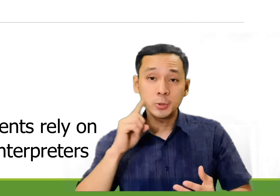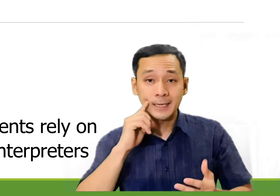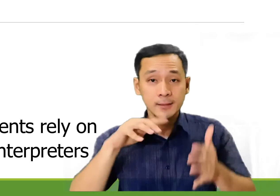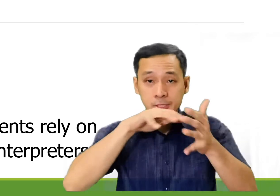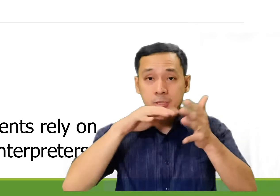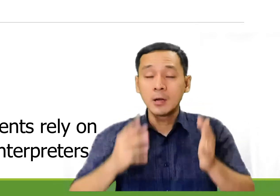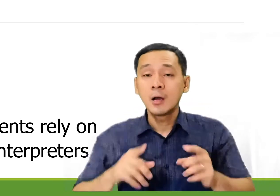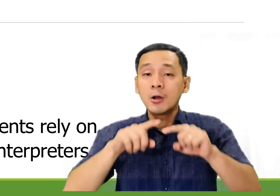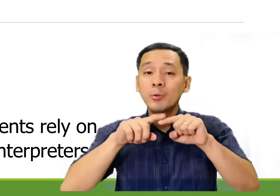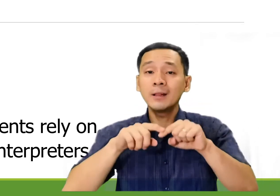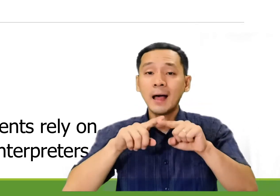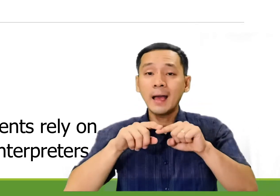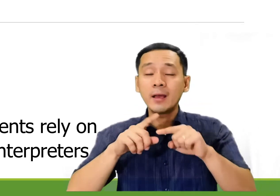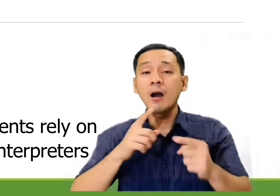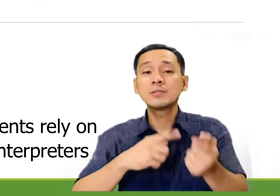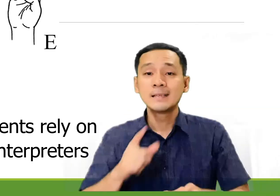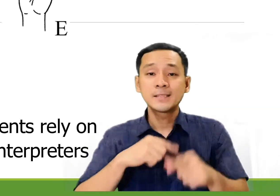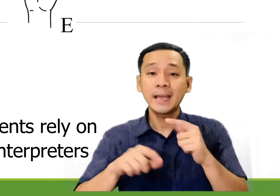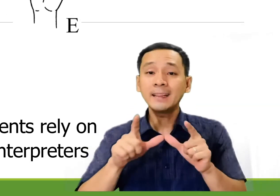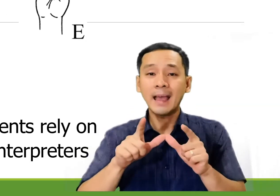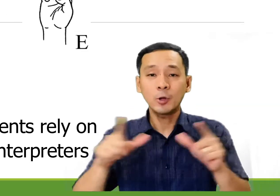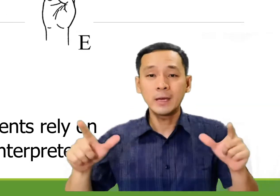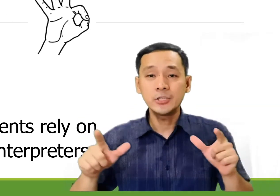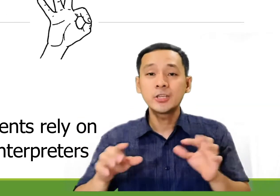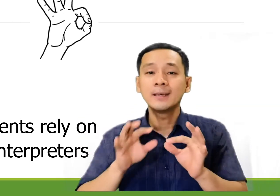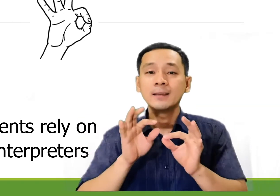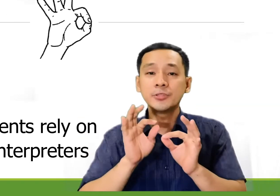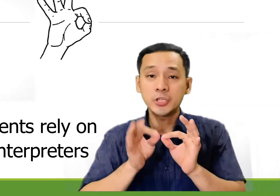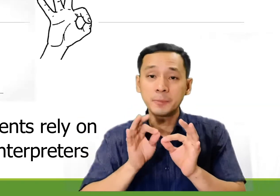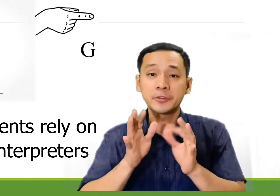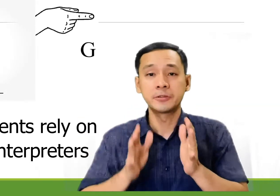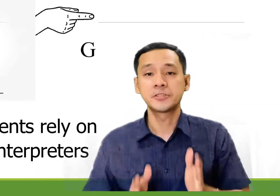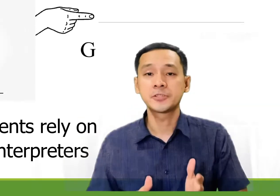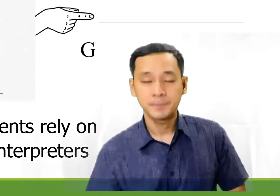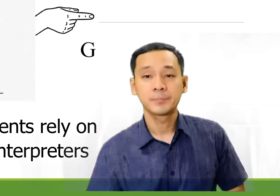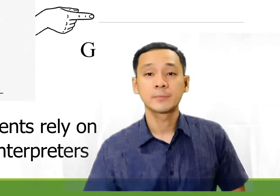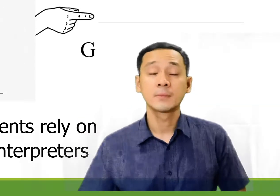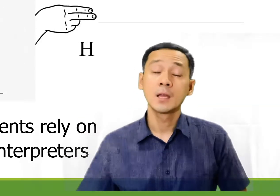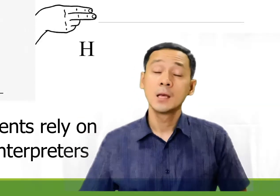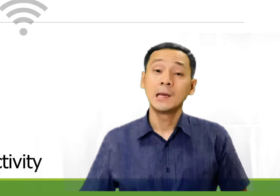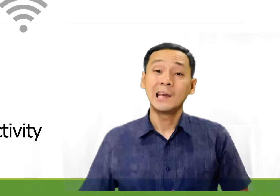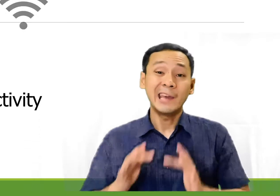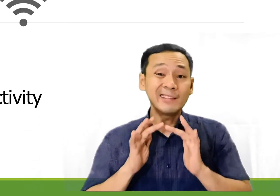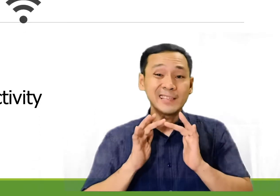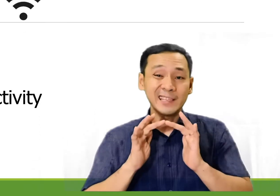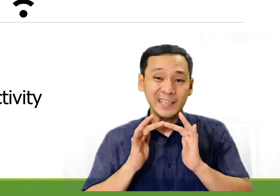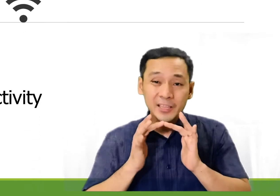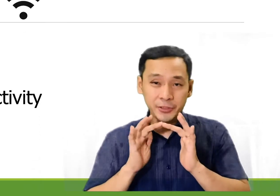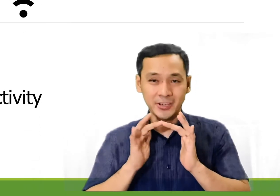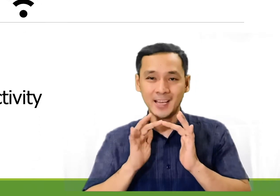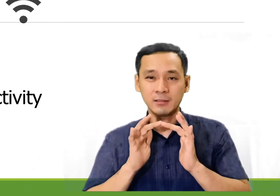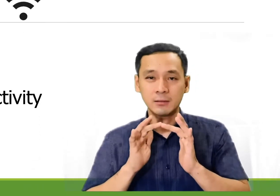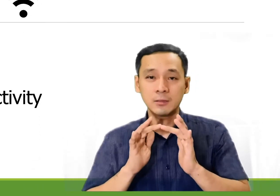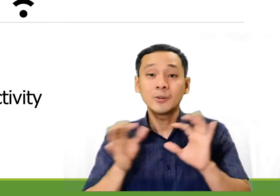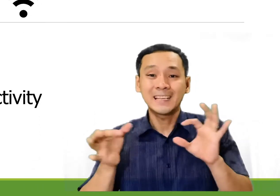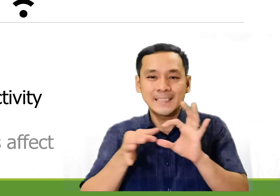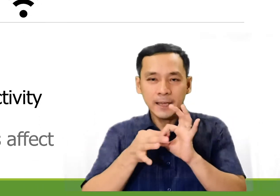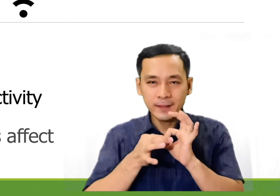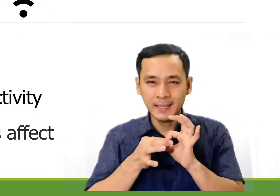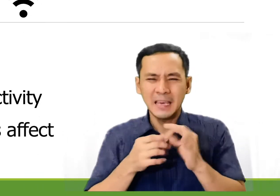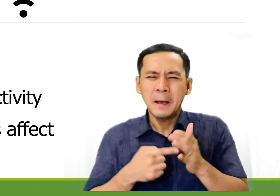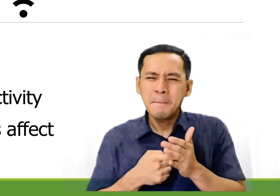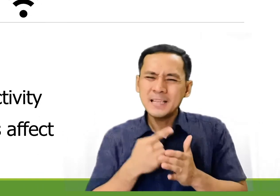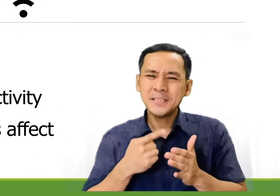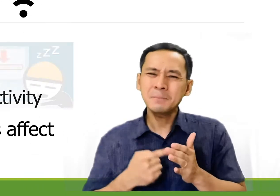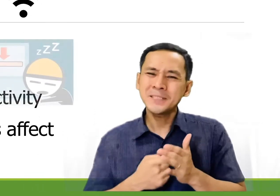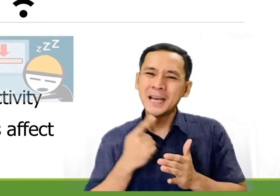deaf students rely on sign language interpreters, and internet